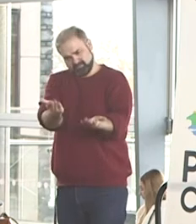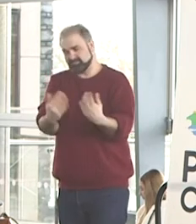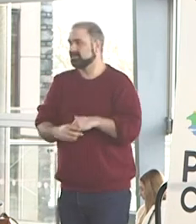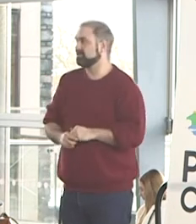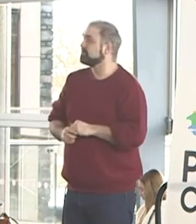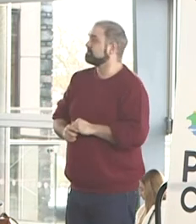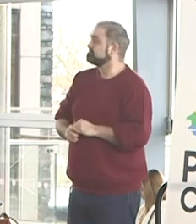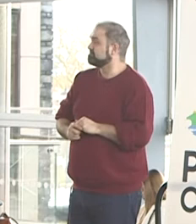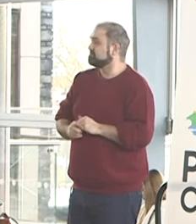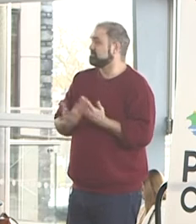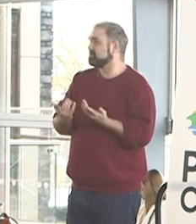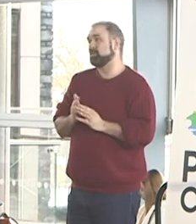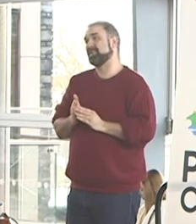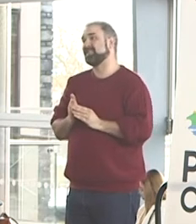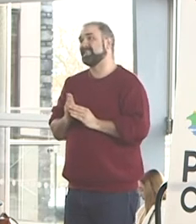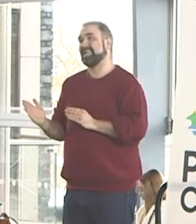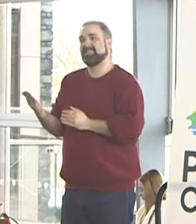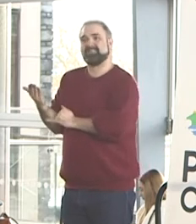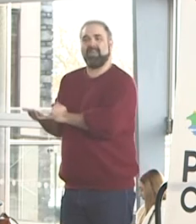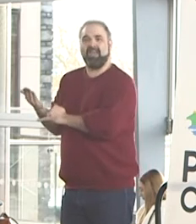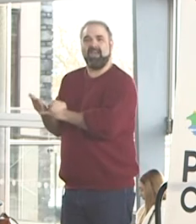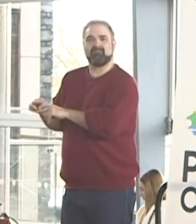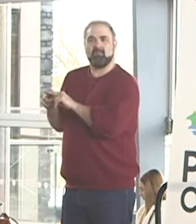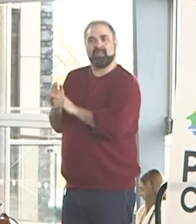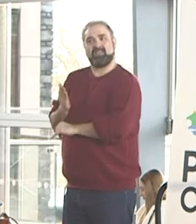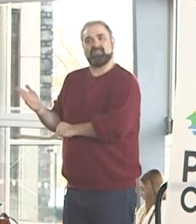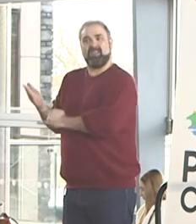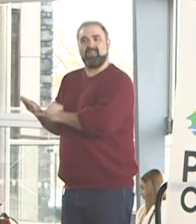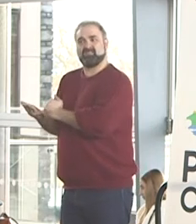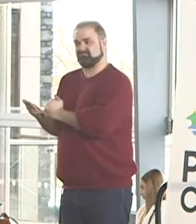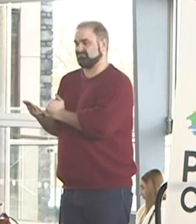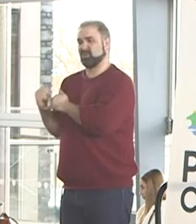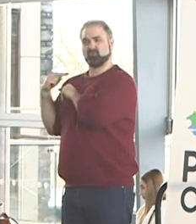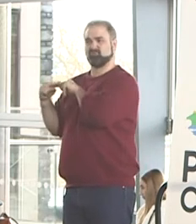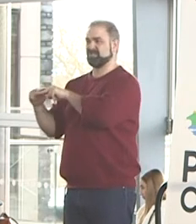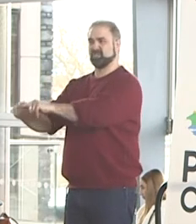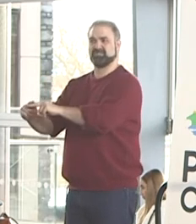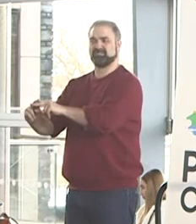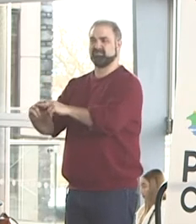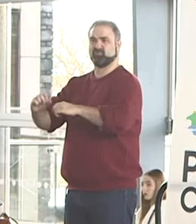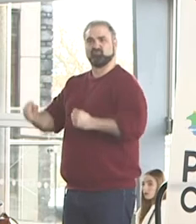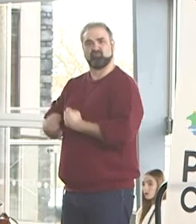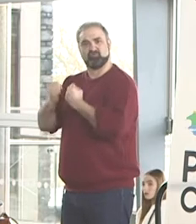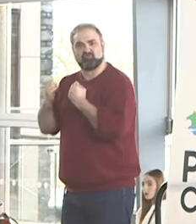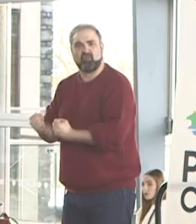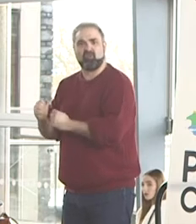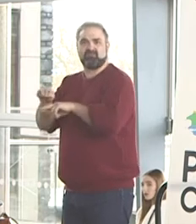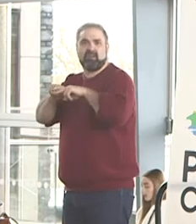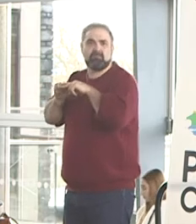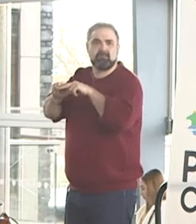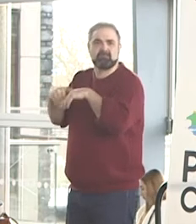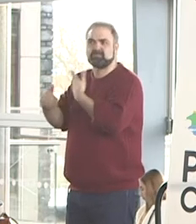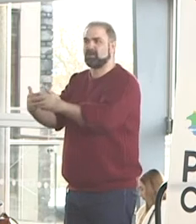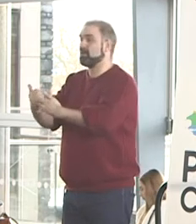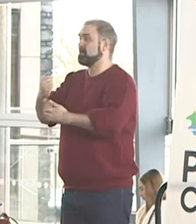And it was an East End family. The East End of London has a long tradition in kind of strong matriarchs, and